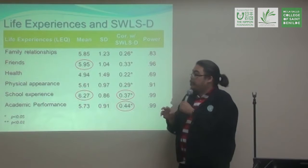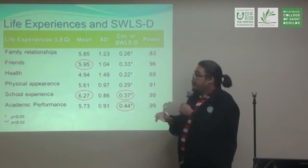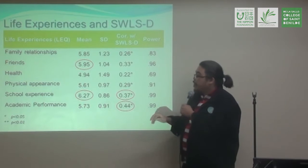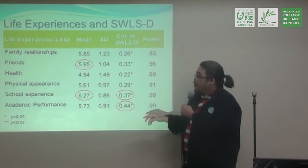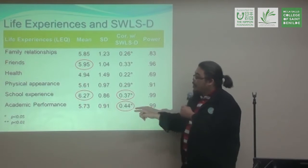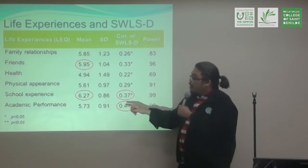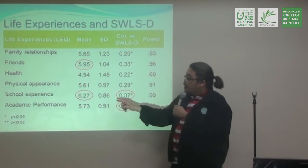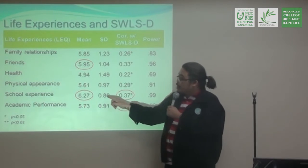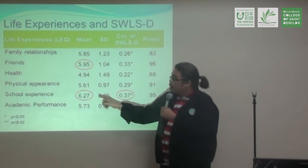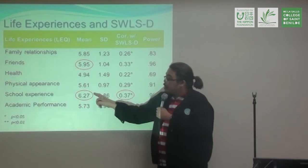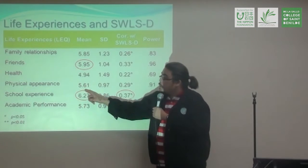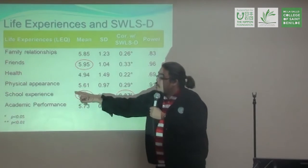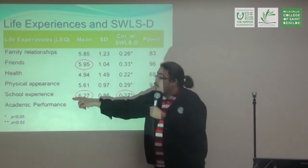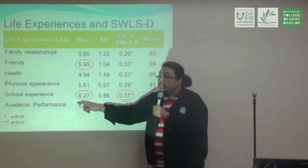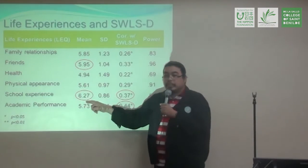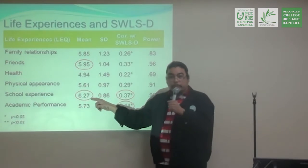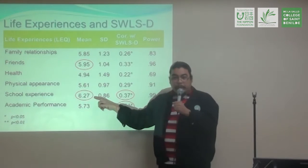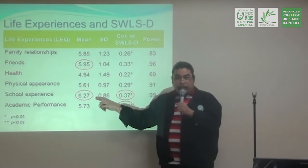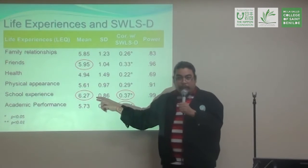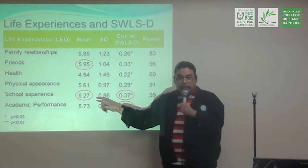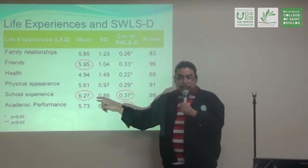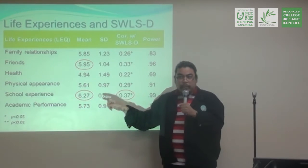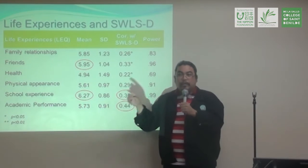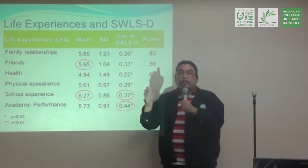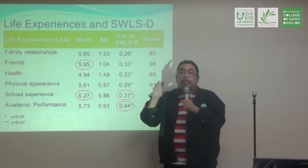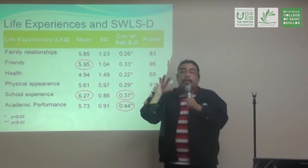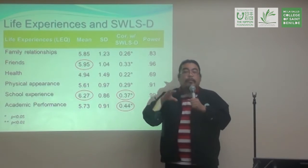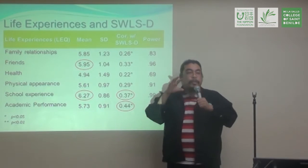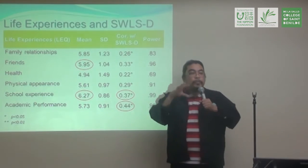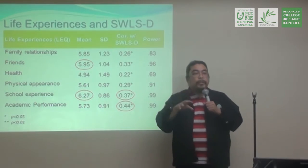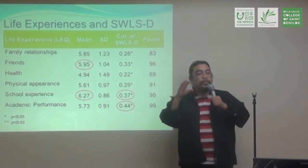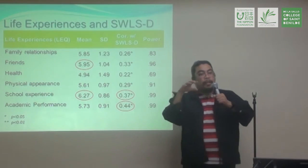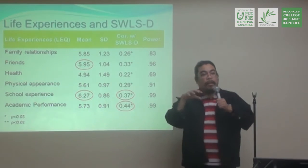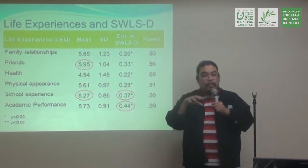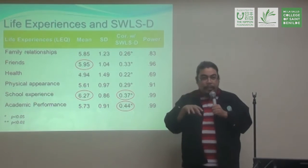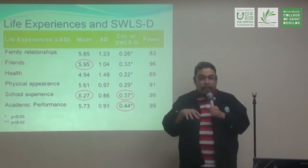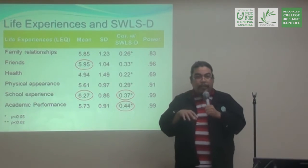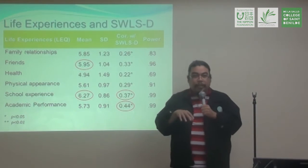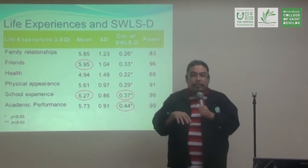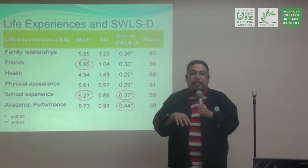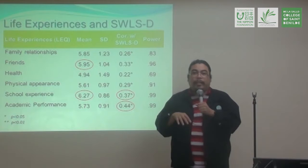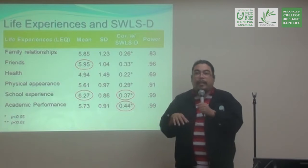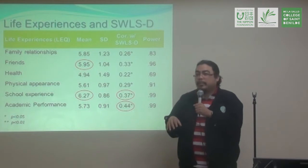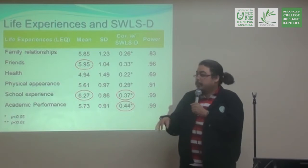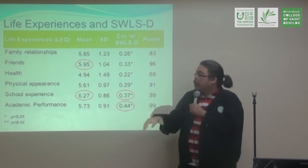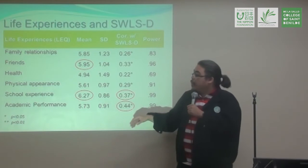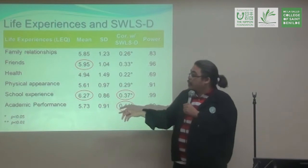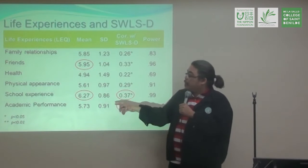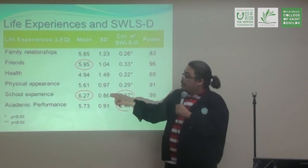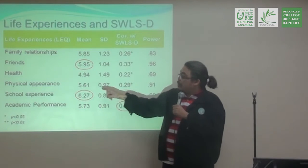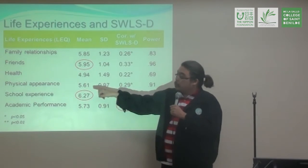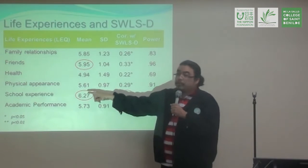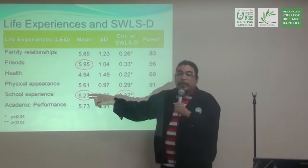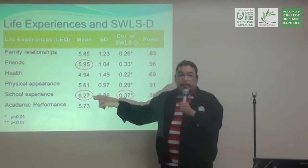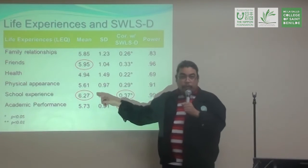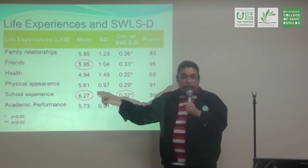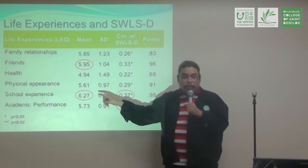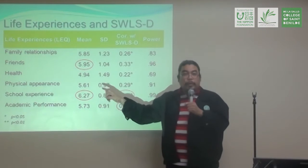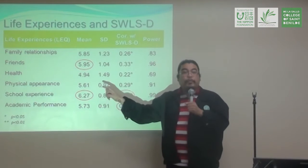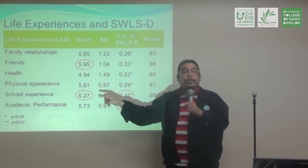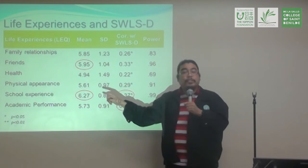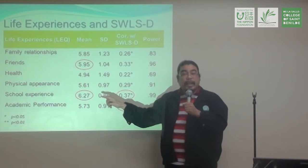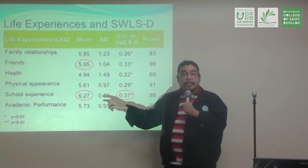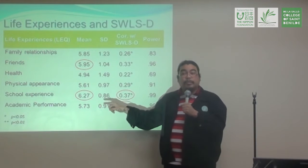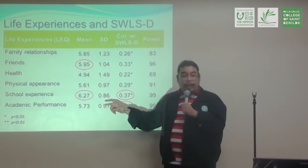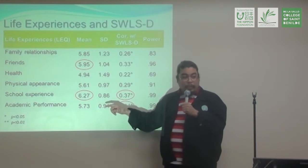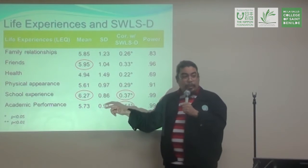that time, school experience, whatever experience they got here in this data was very good. They